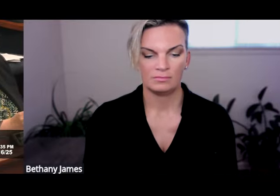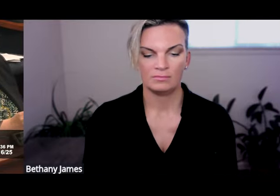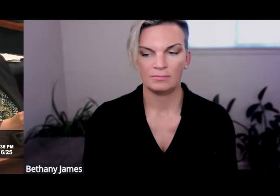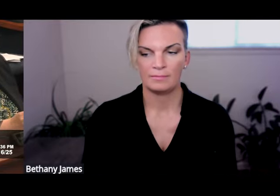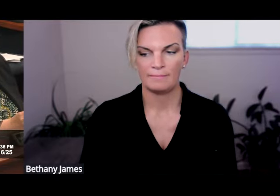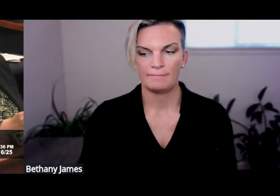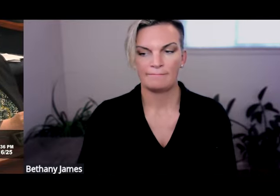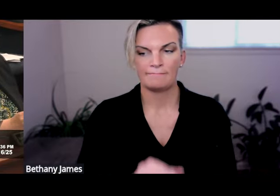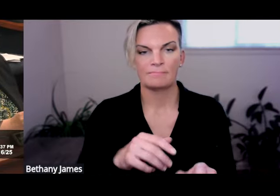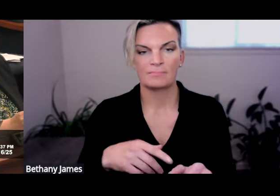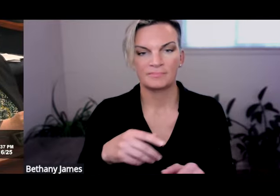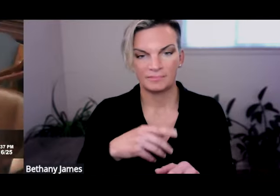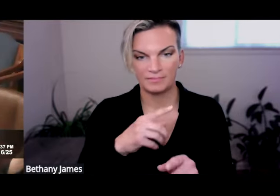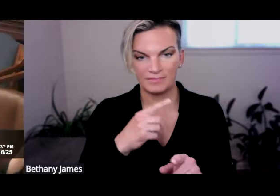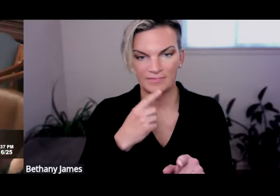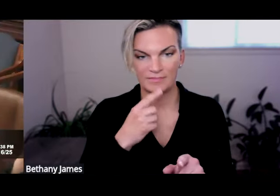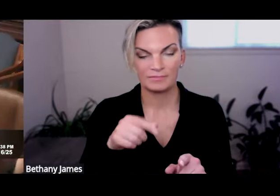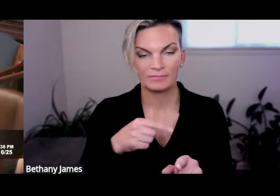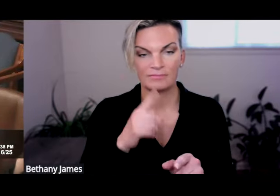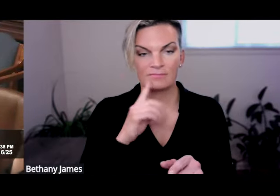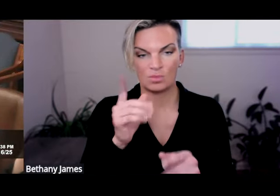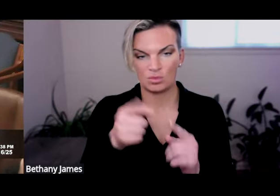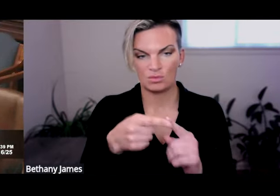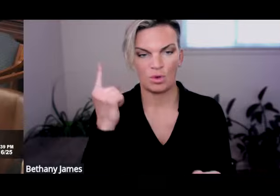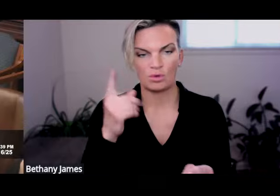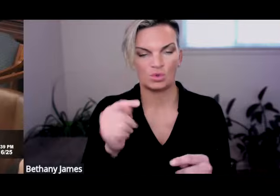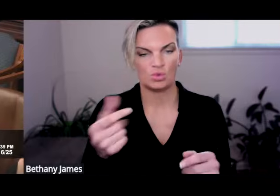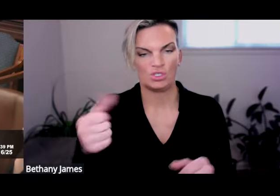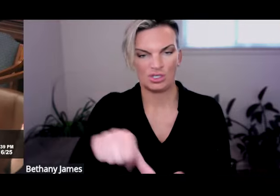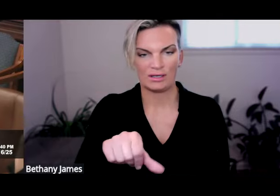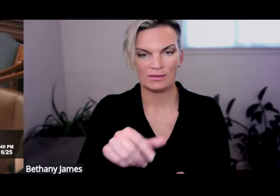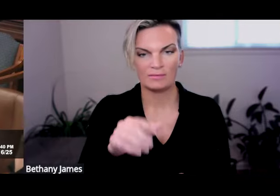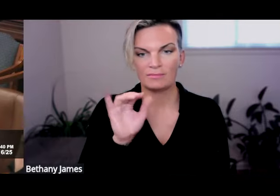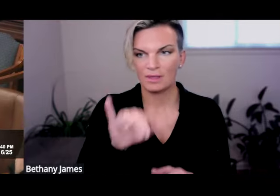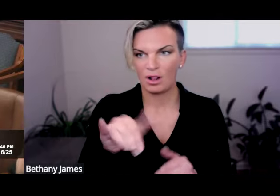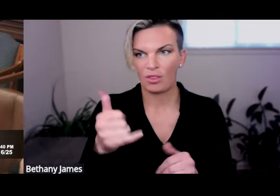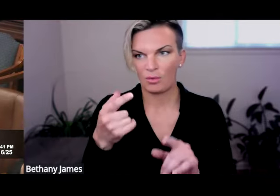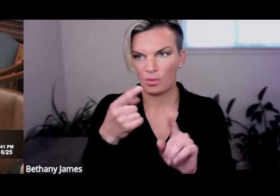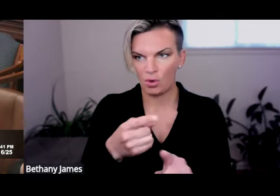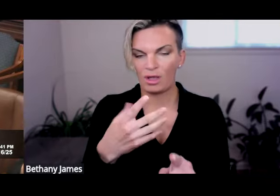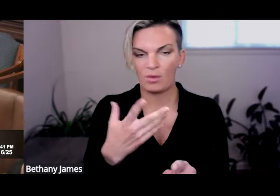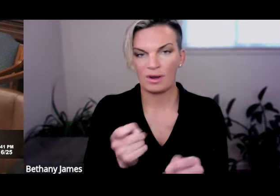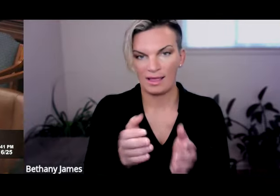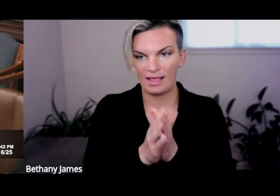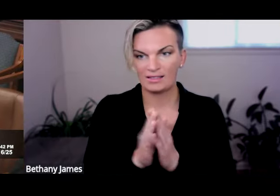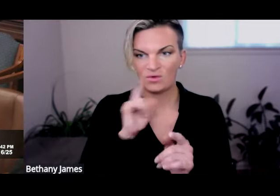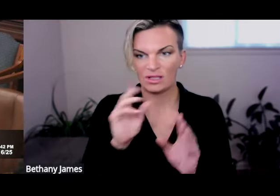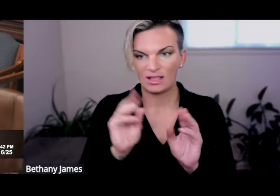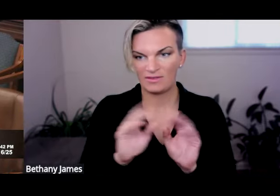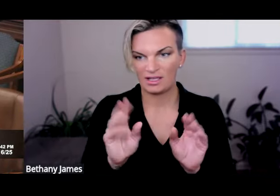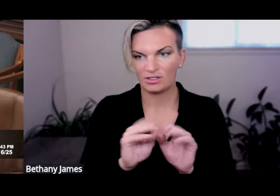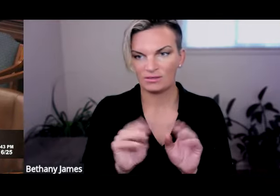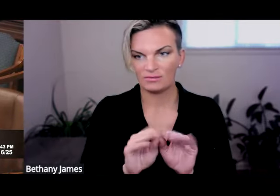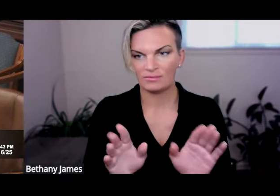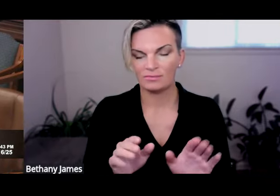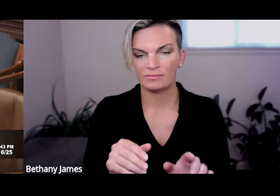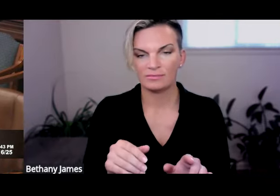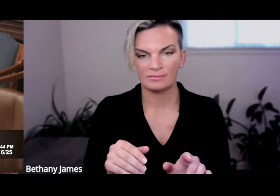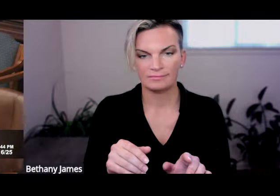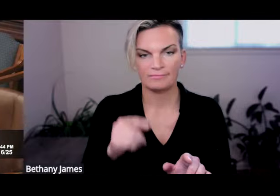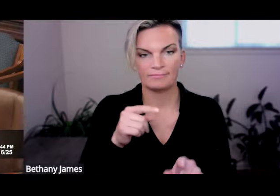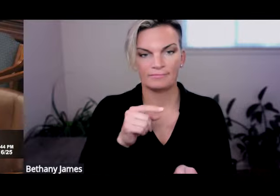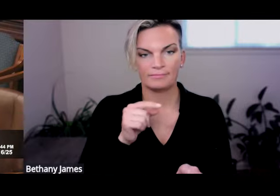it? Well, and that brings up another point here. I'm just going to ask this for clarification because I asked it last time when we had this